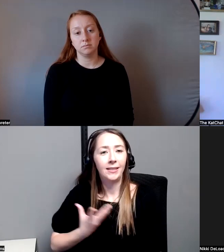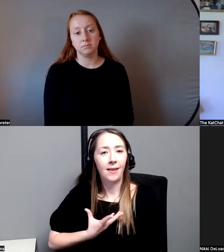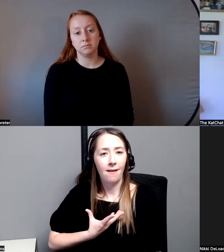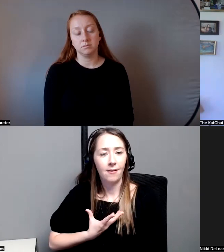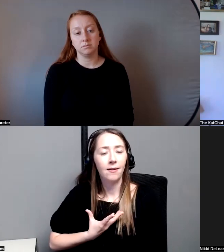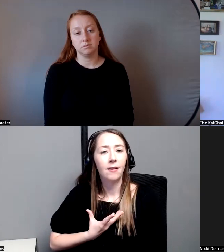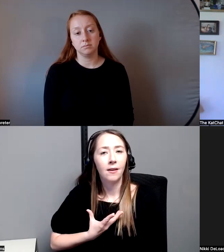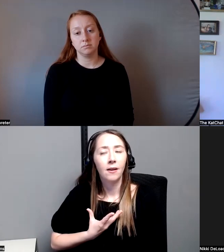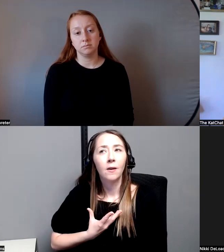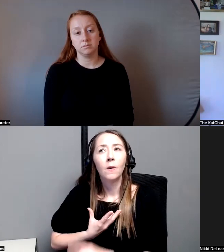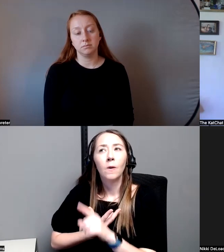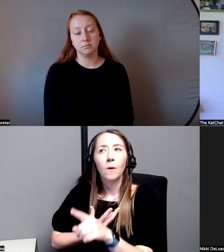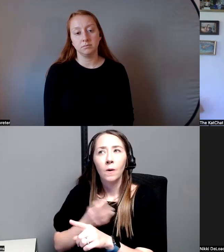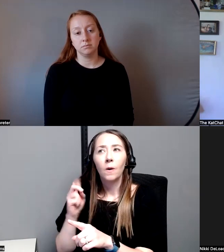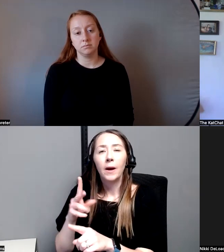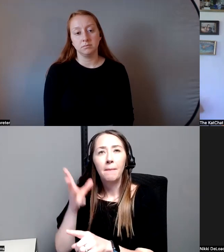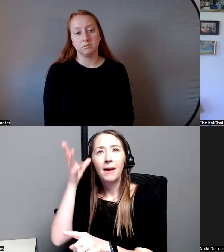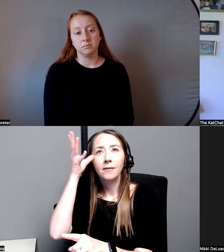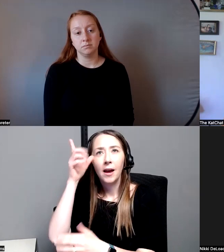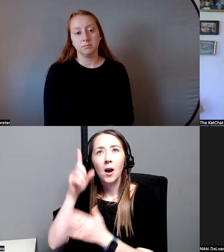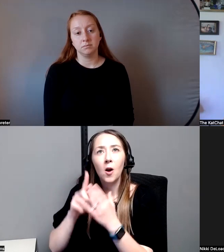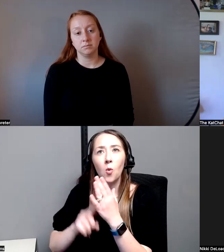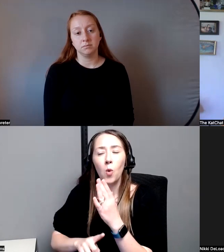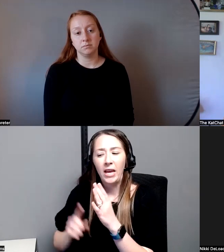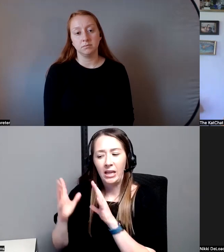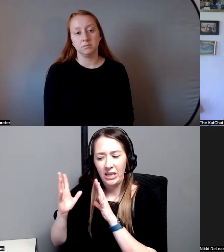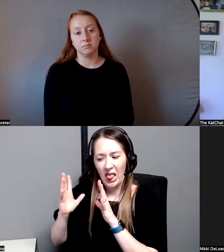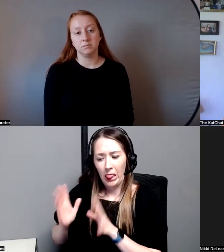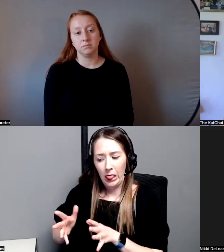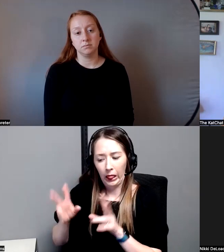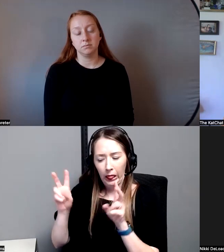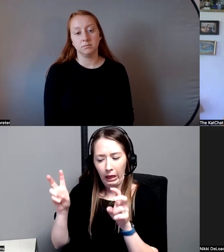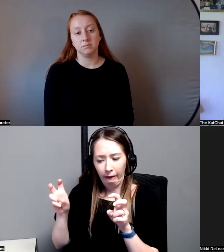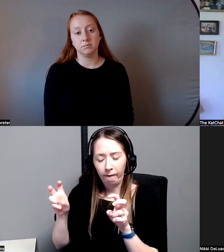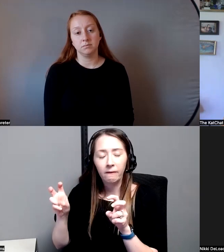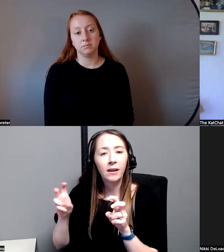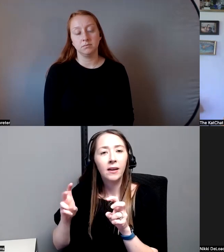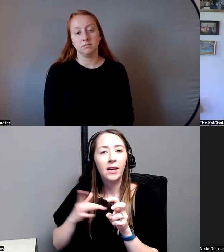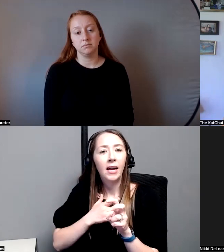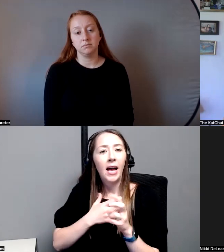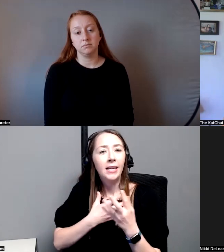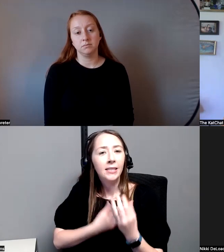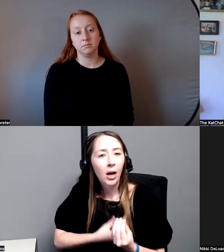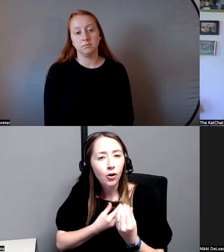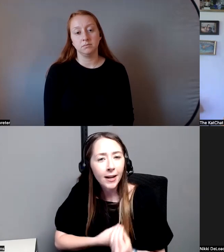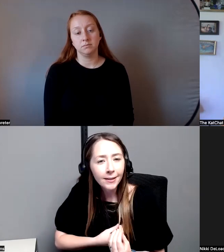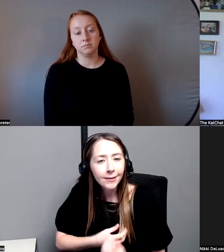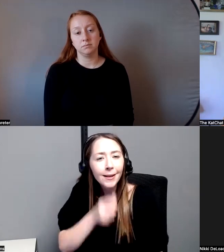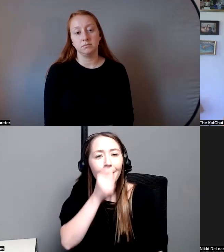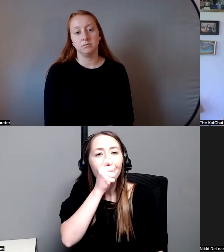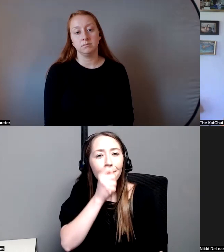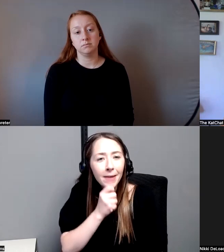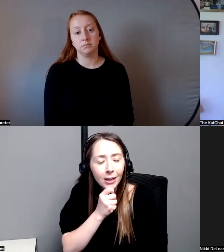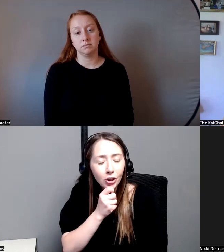okay, my dad's legacy that he left behind was tenderness and patience and